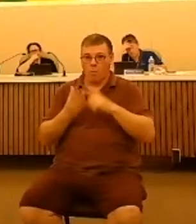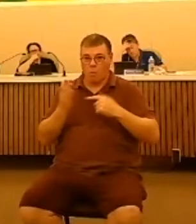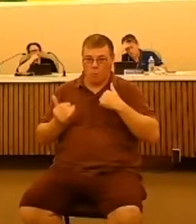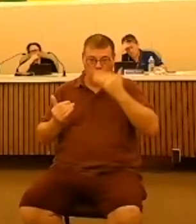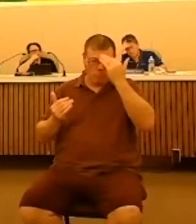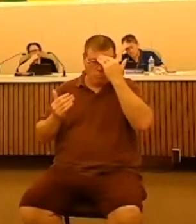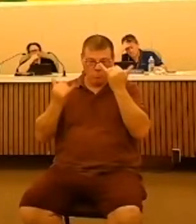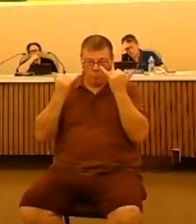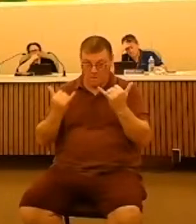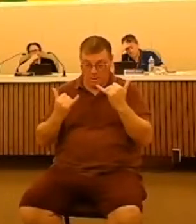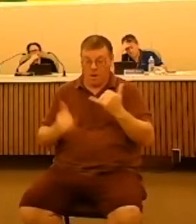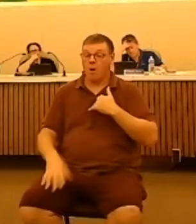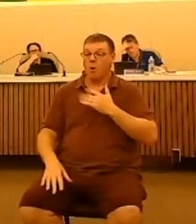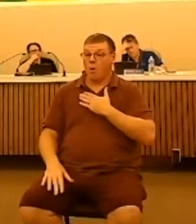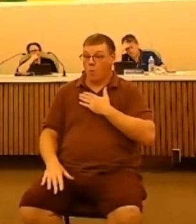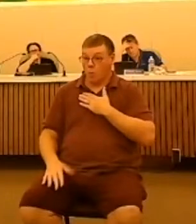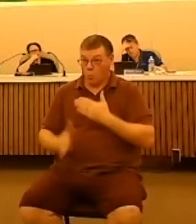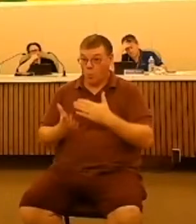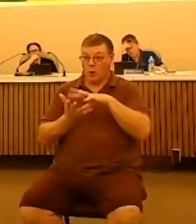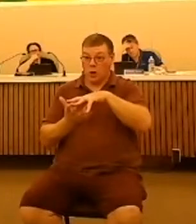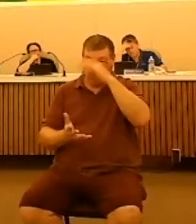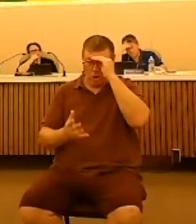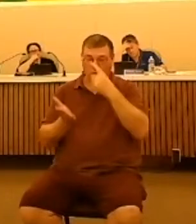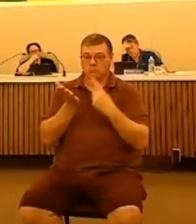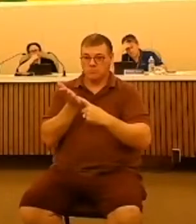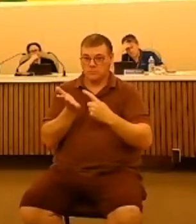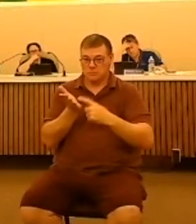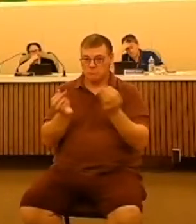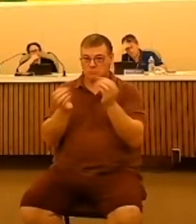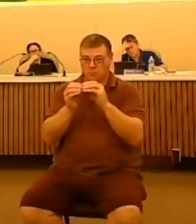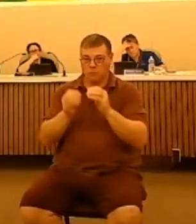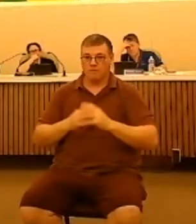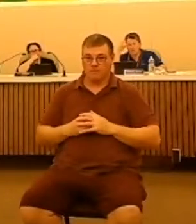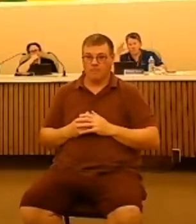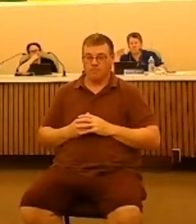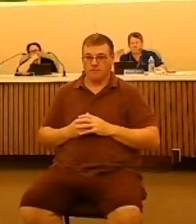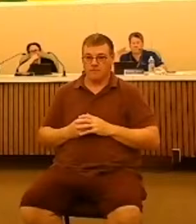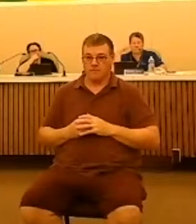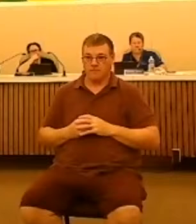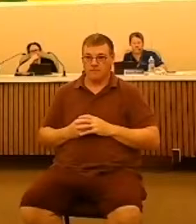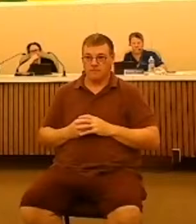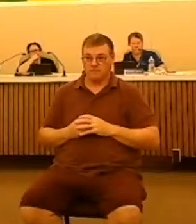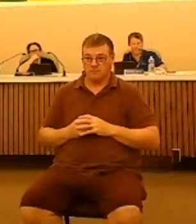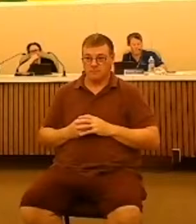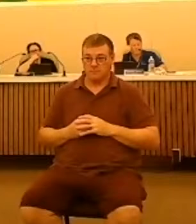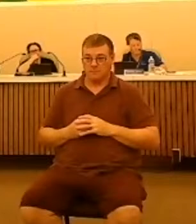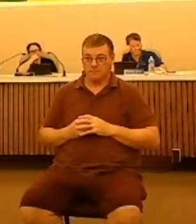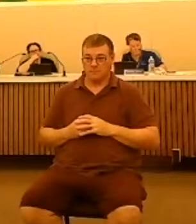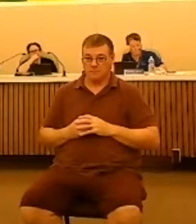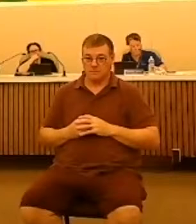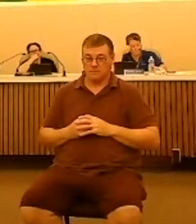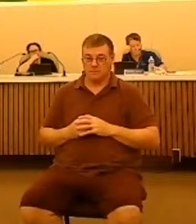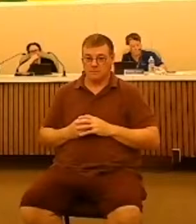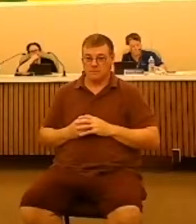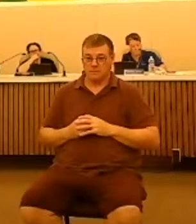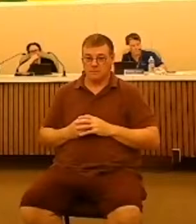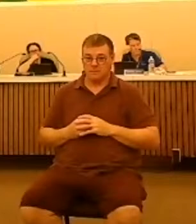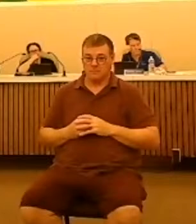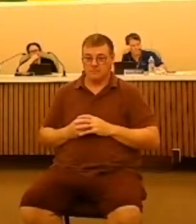now. We're willing to learn and discuss more. Okay. So, Oh, sorry, go ahead and talk.